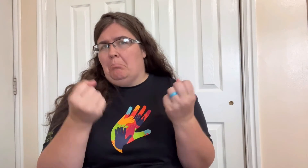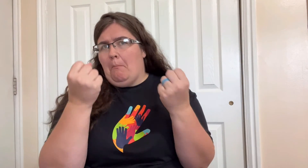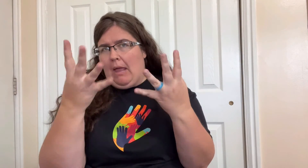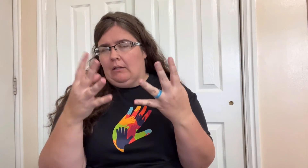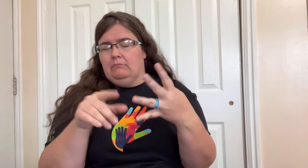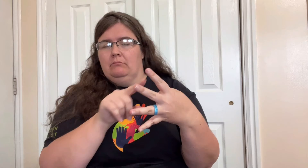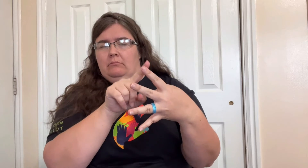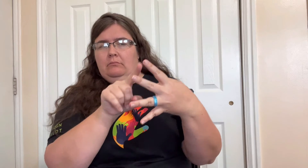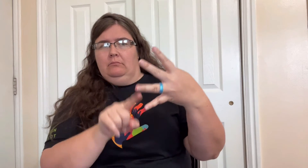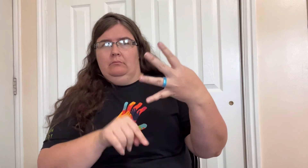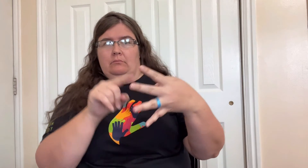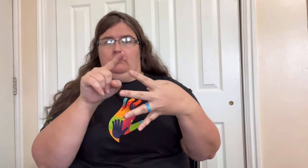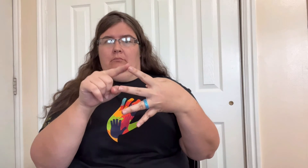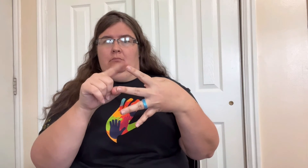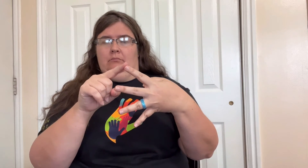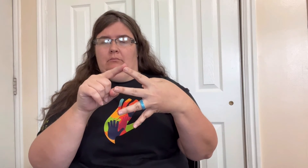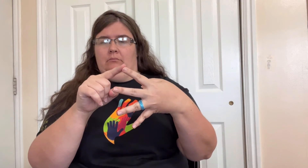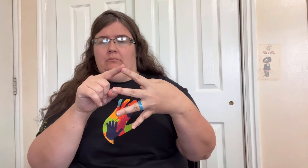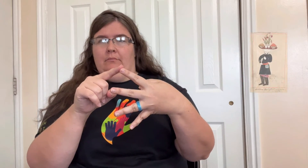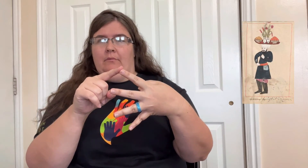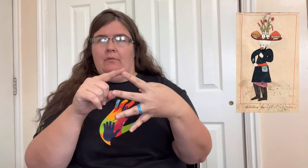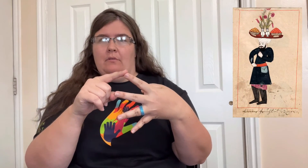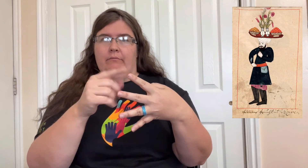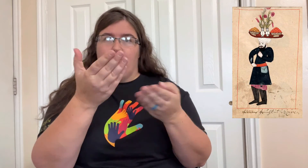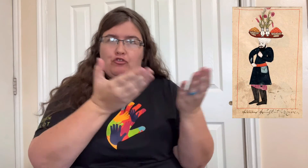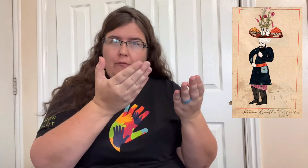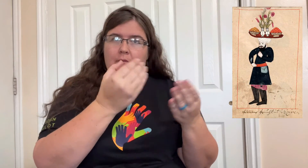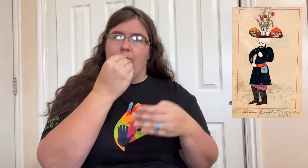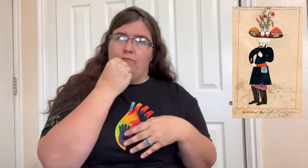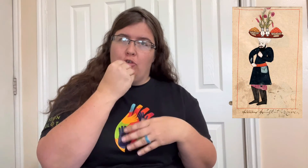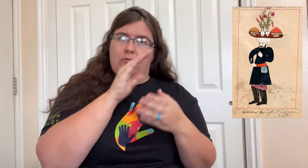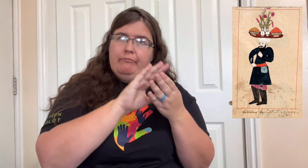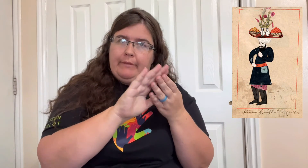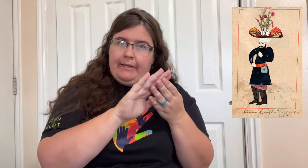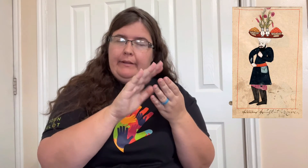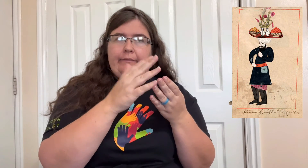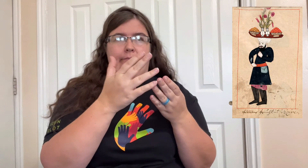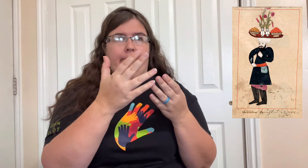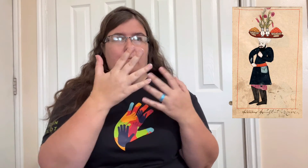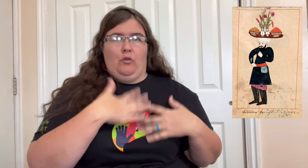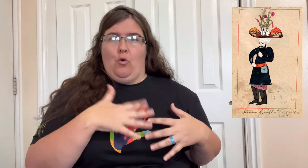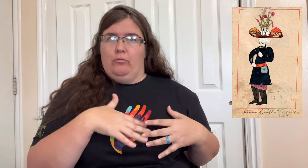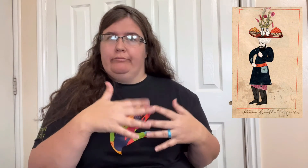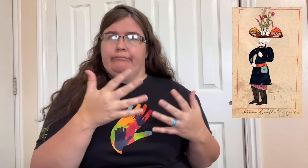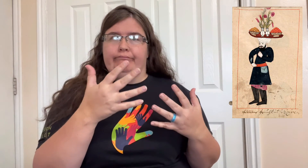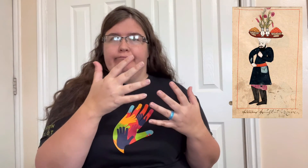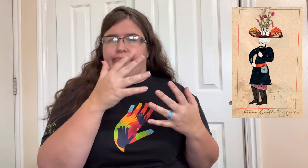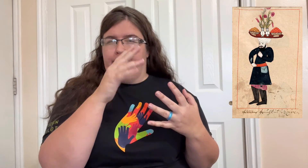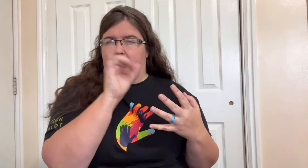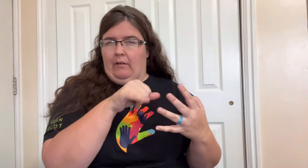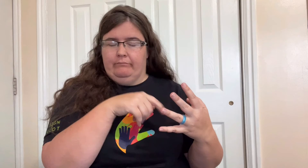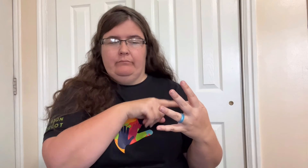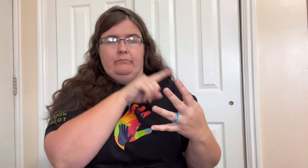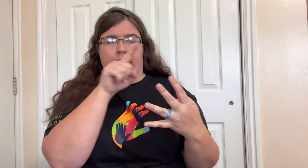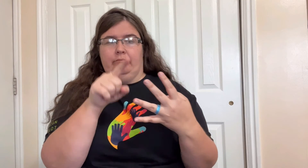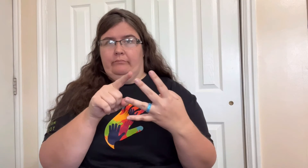many. So one was that they served food, cleaned, did the laundry, that kind of thing for the harem.